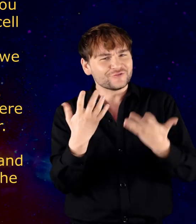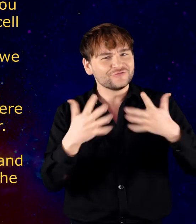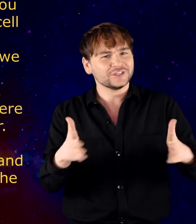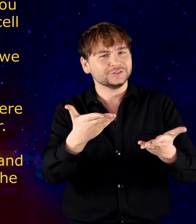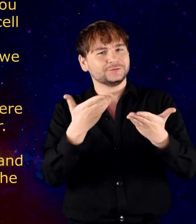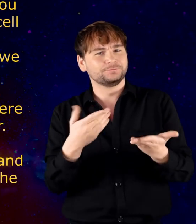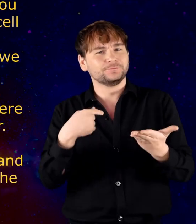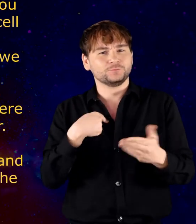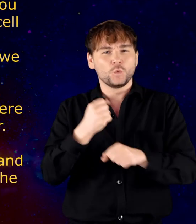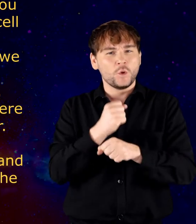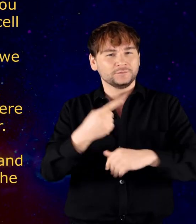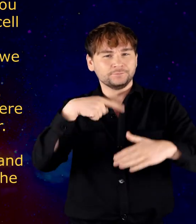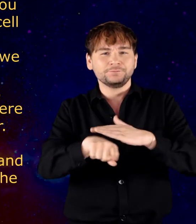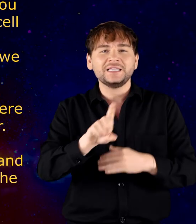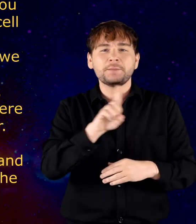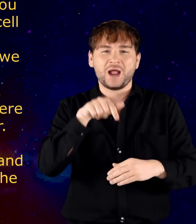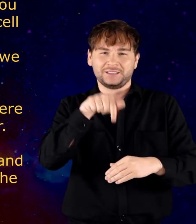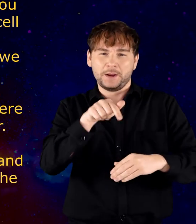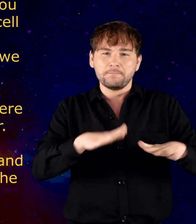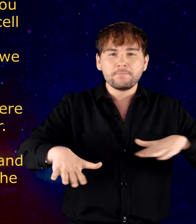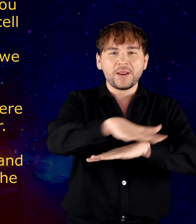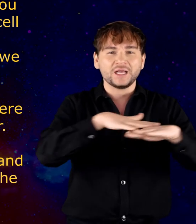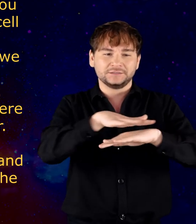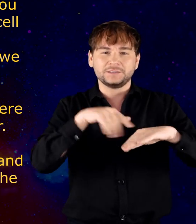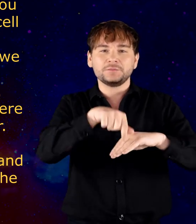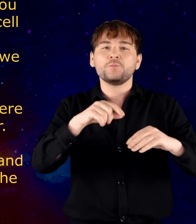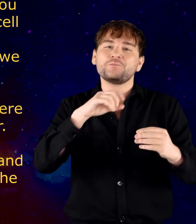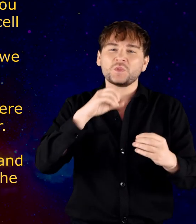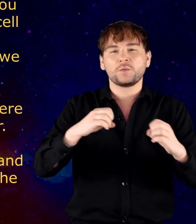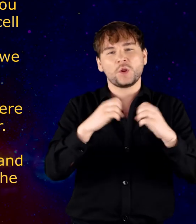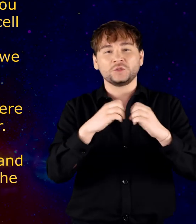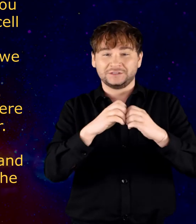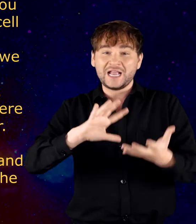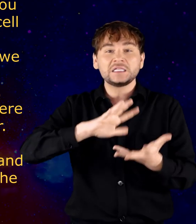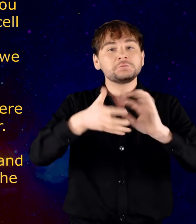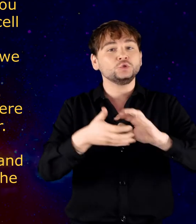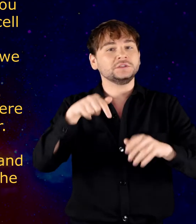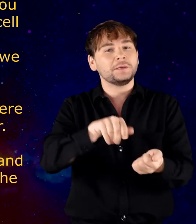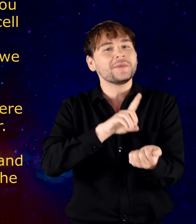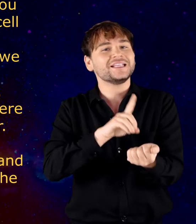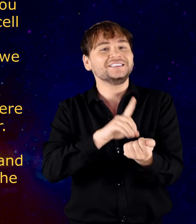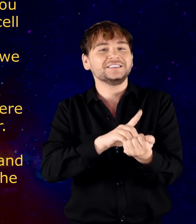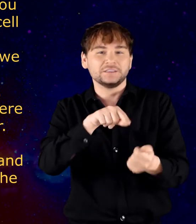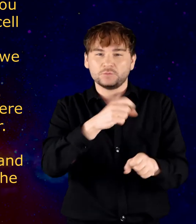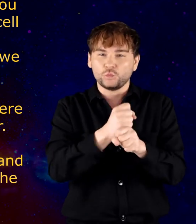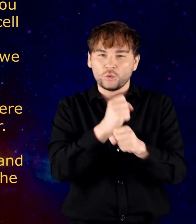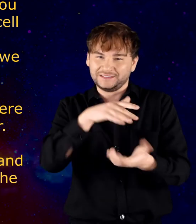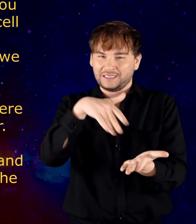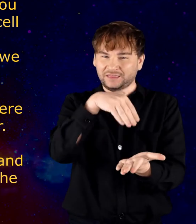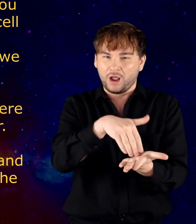I am, as you said, part of the Department of Cell Biology at the Erasmus Medical